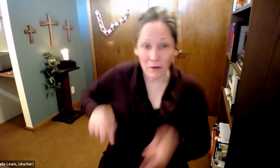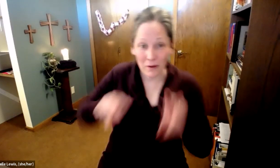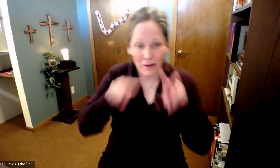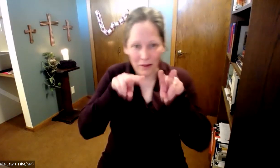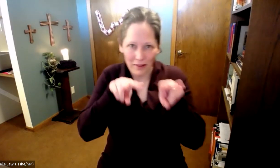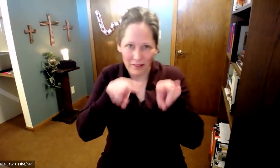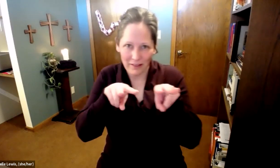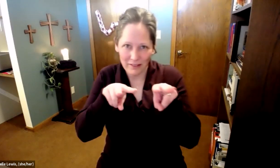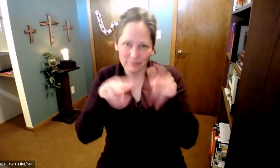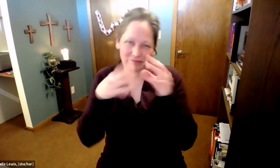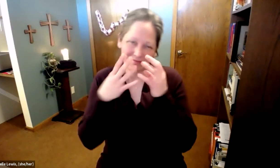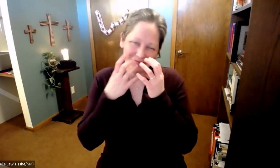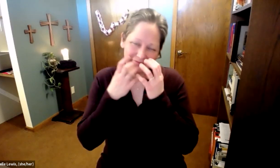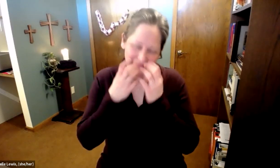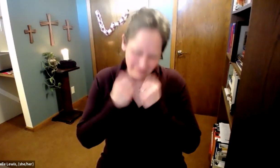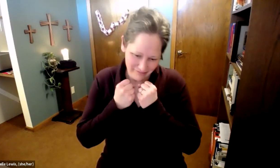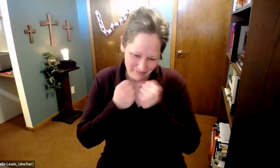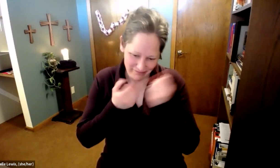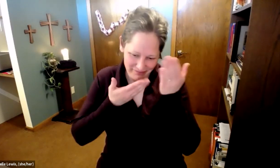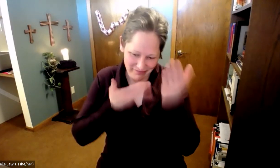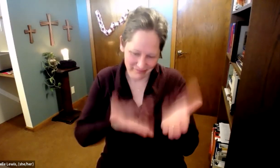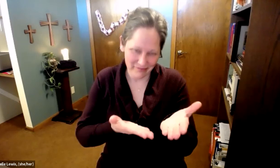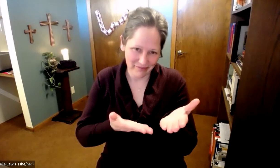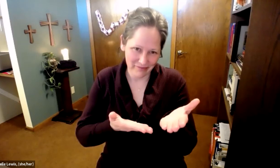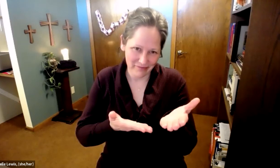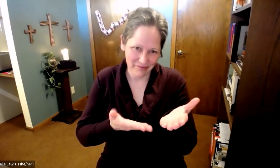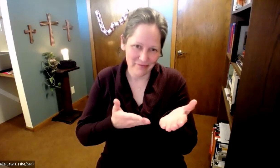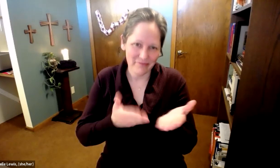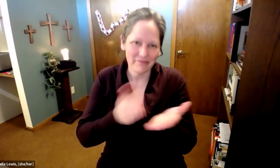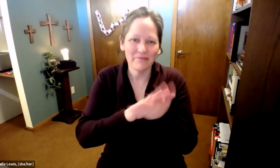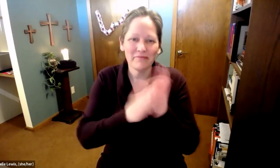The Lord look upon you with favor